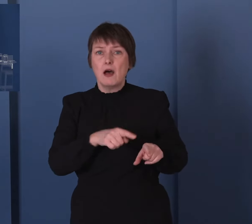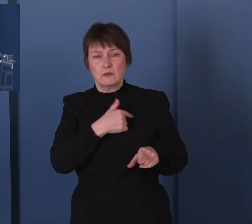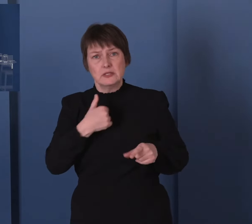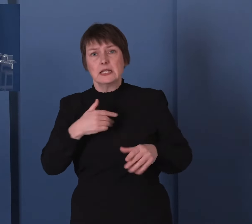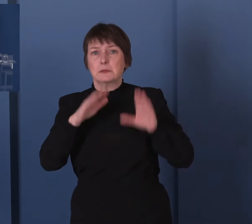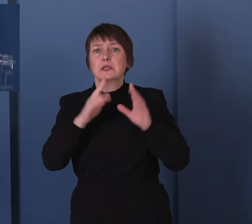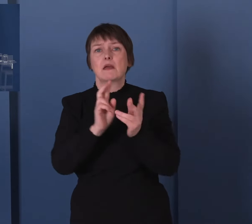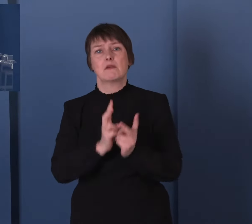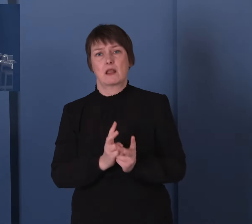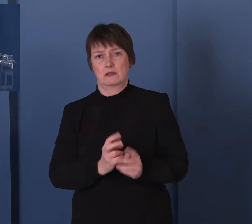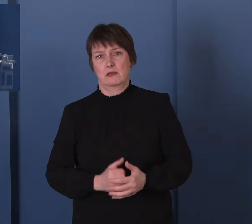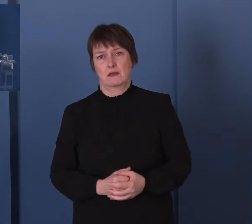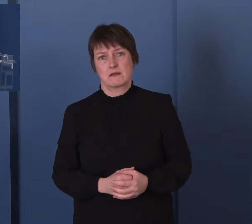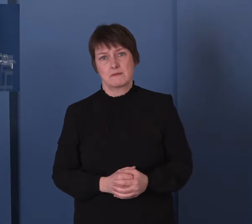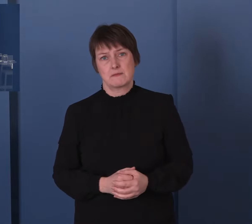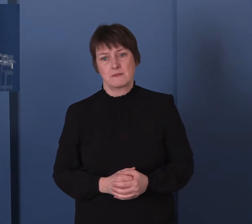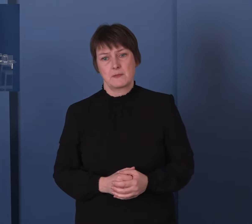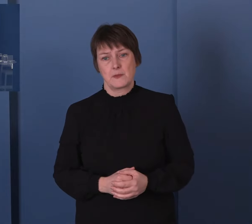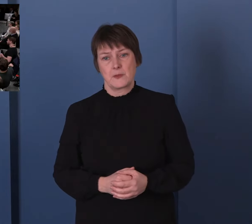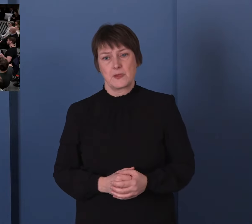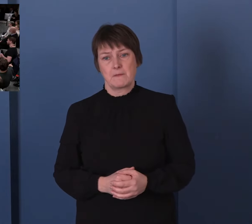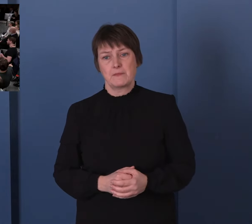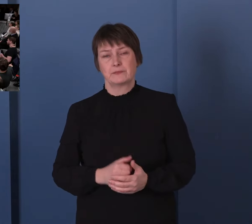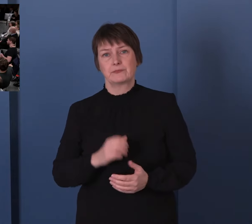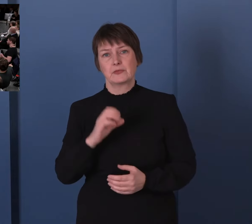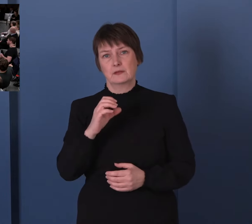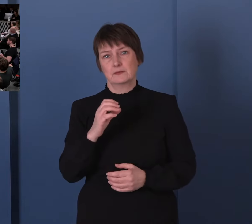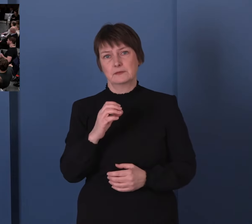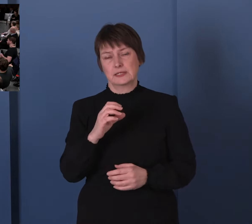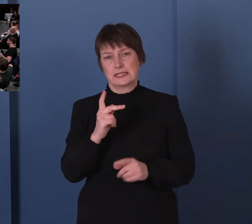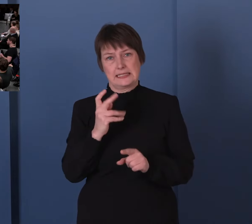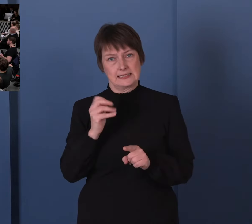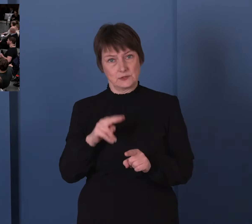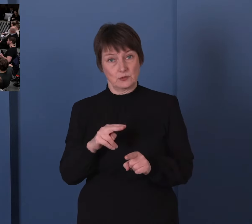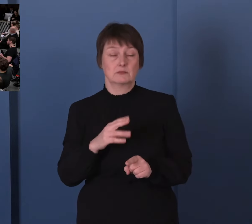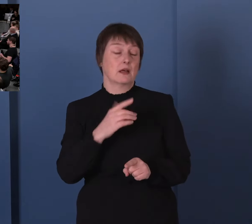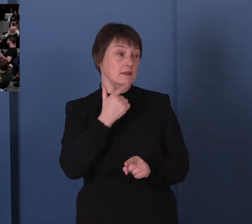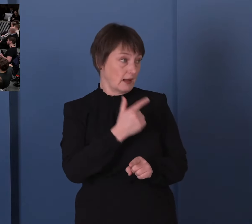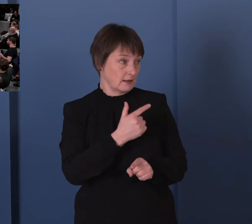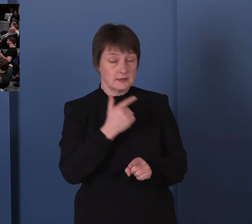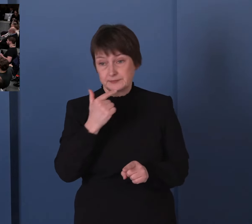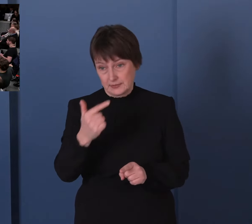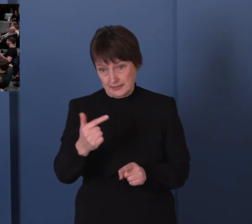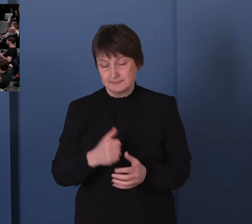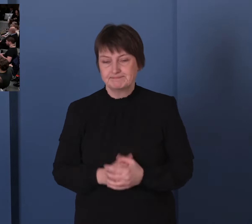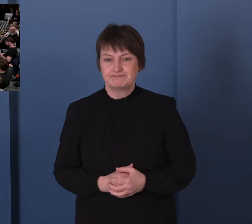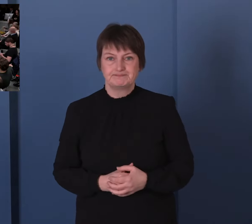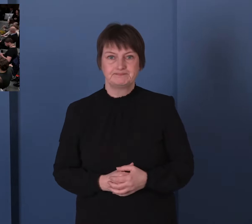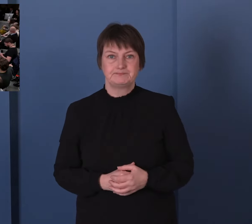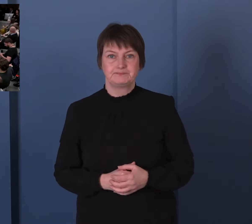very much. Yes. Thank you so much. Thank you, Sanna. Thank Yes. you. Thank you. Thank you. Thank you so much.